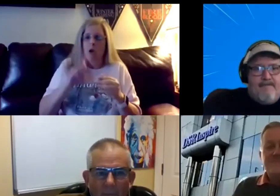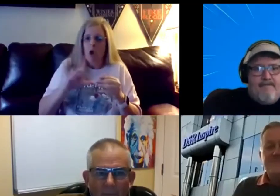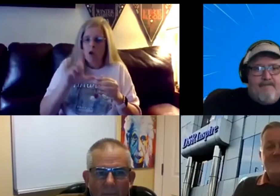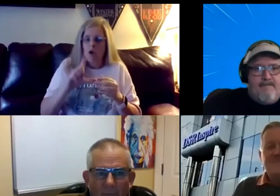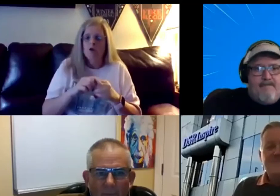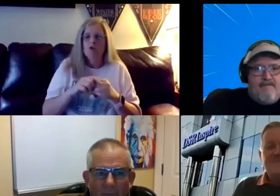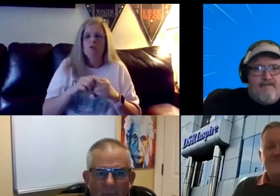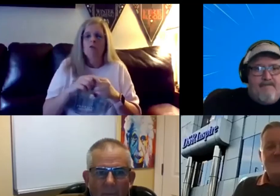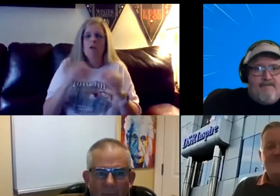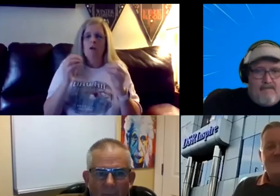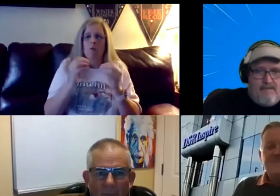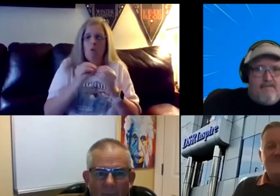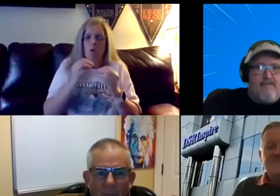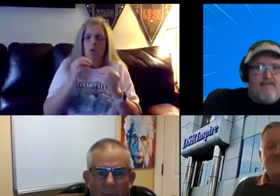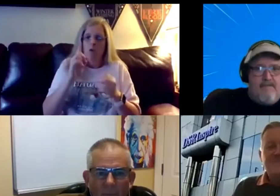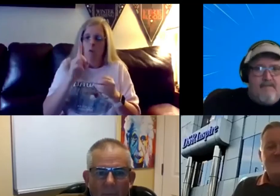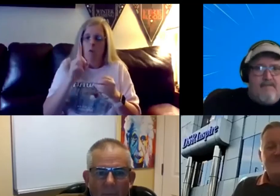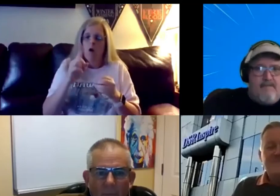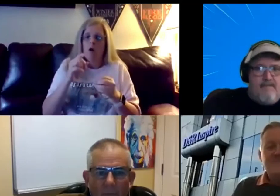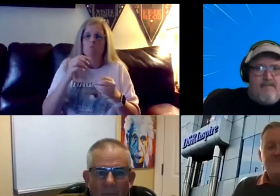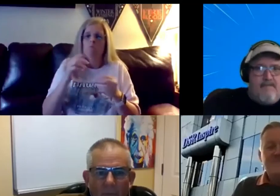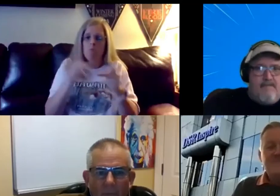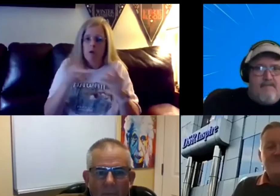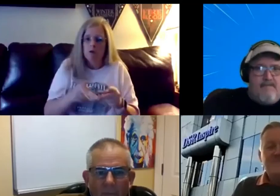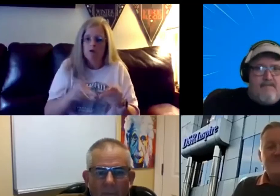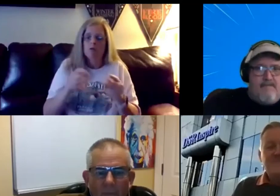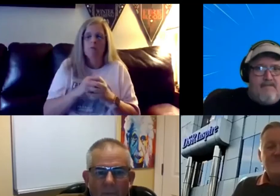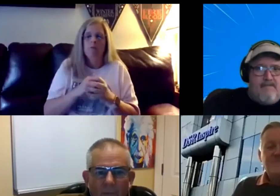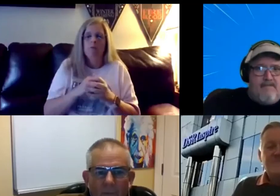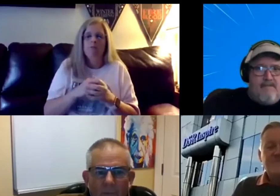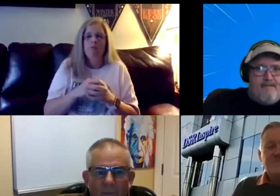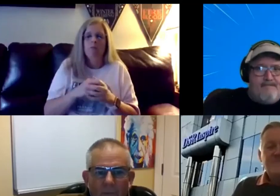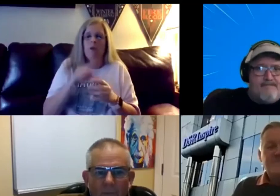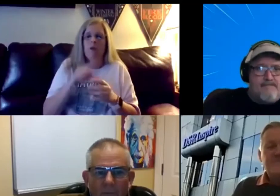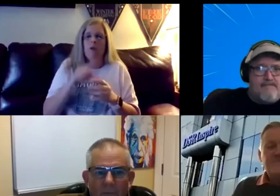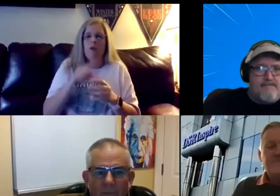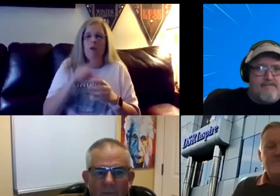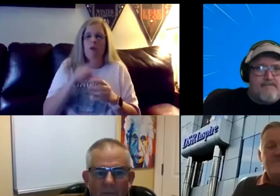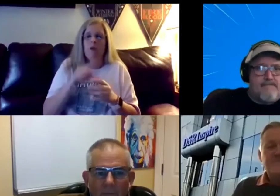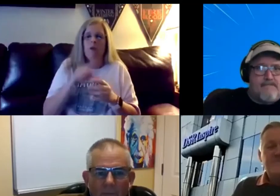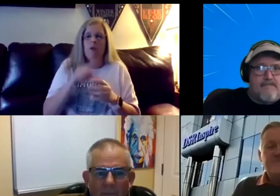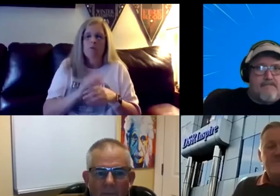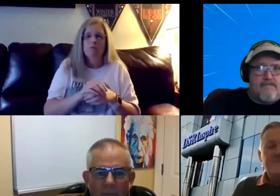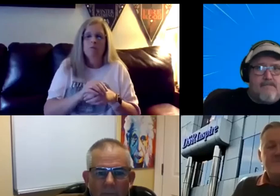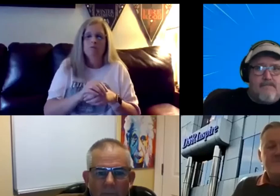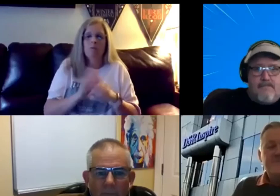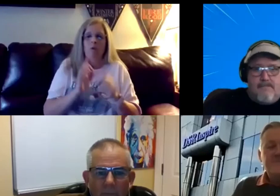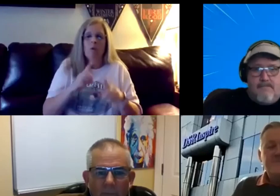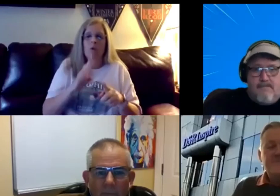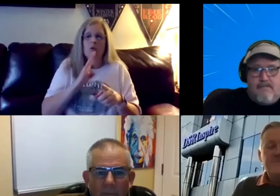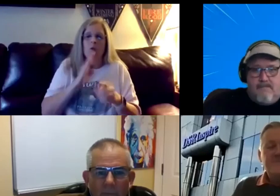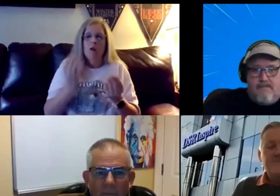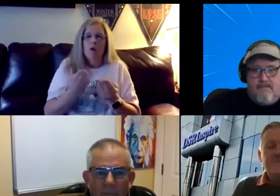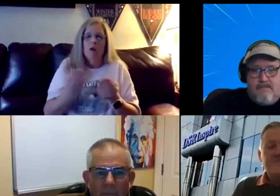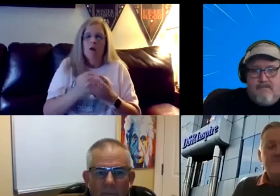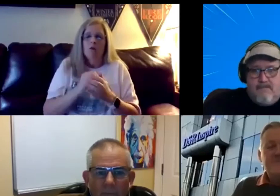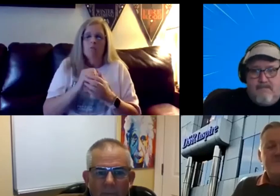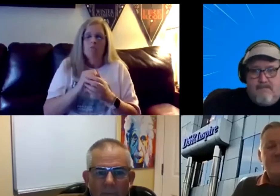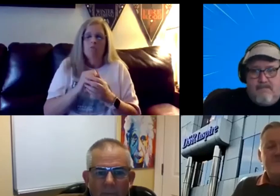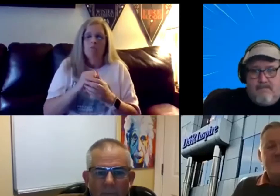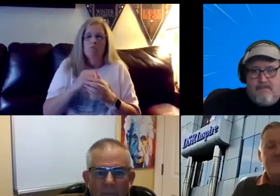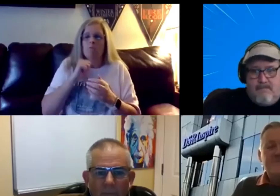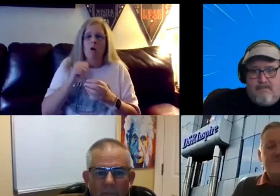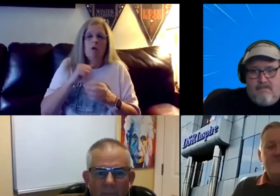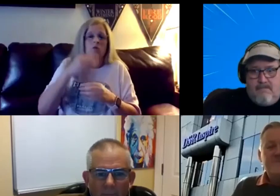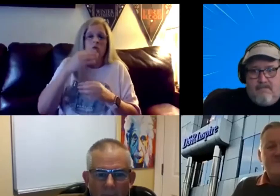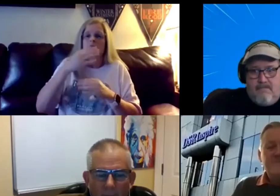more than one spot, all right? So, you know, this is a business that is going to be here not just next year,